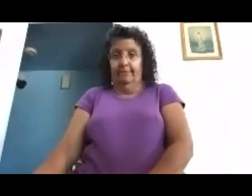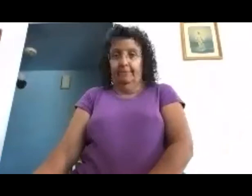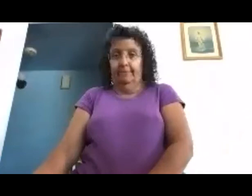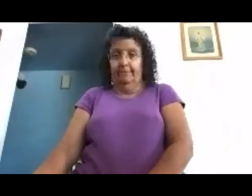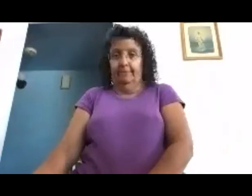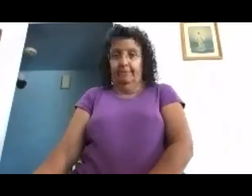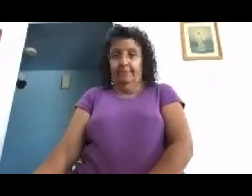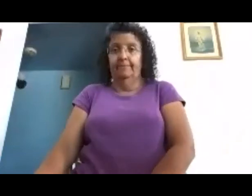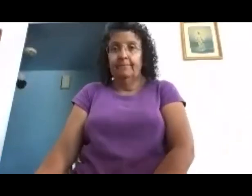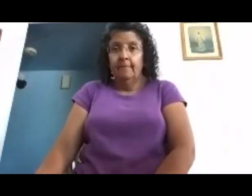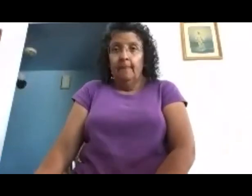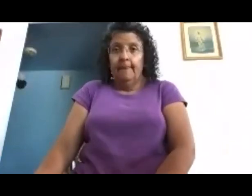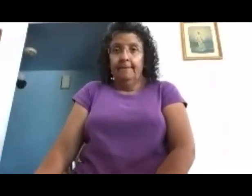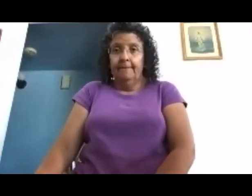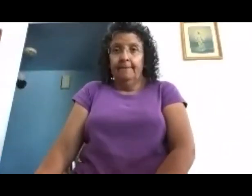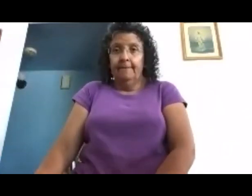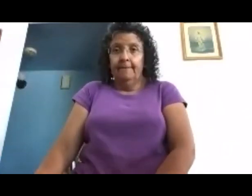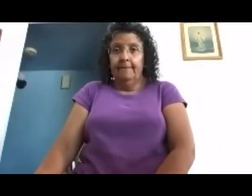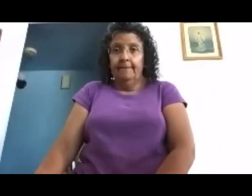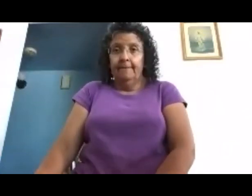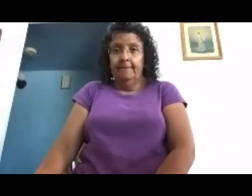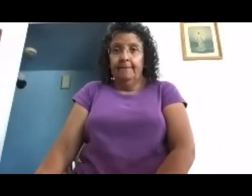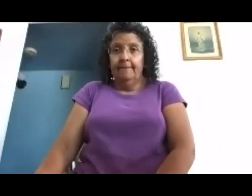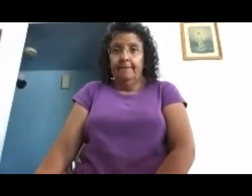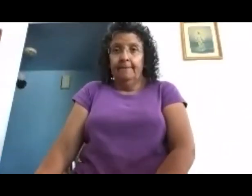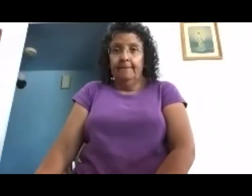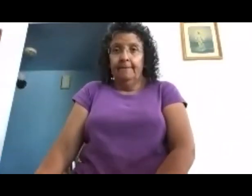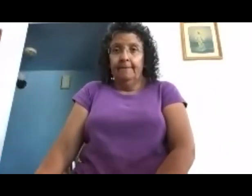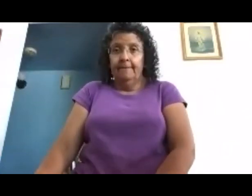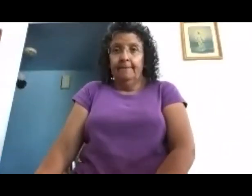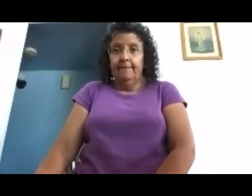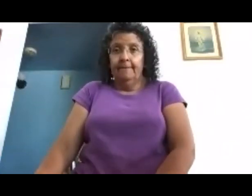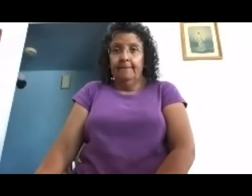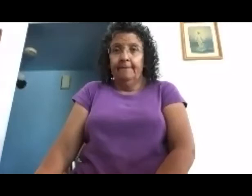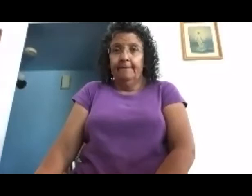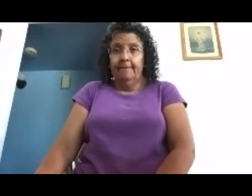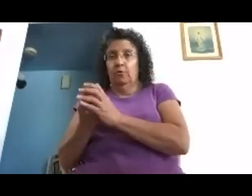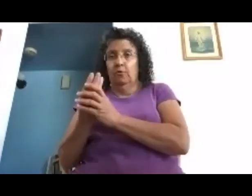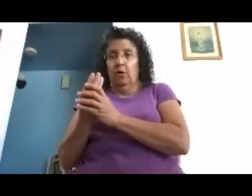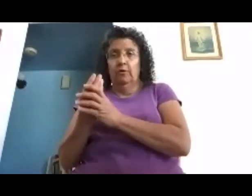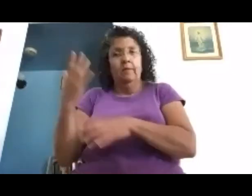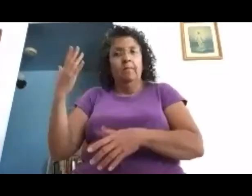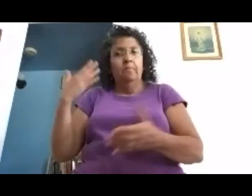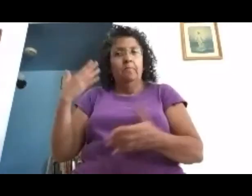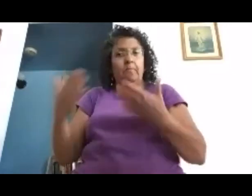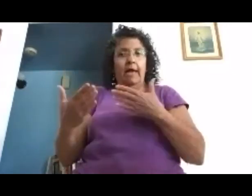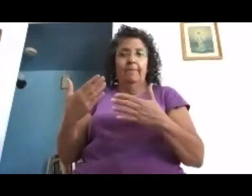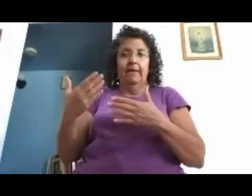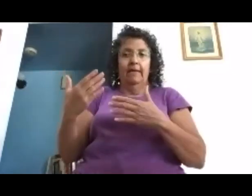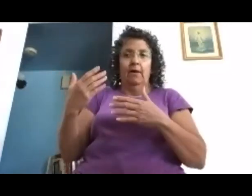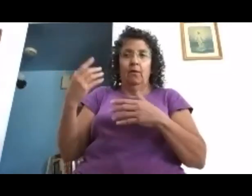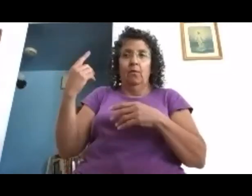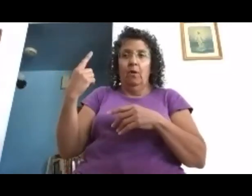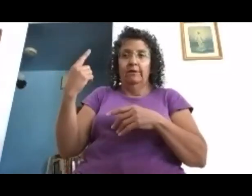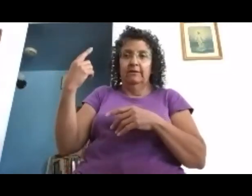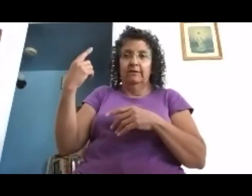Now, I will let these keep growing, and maybe the outside ones will sprout, but the ones that were inside sprouted after just